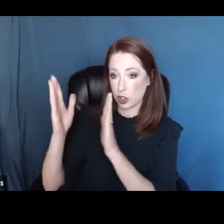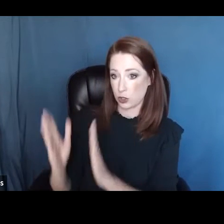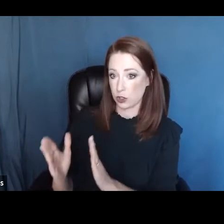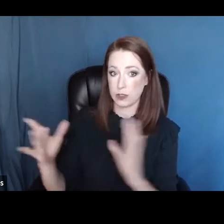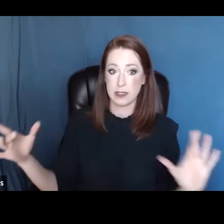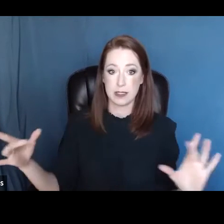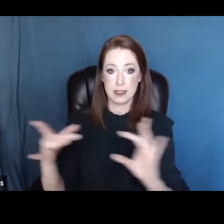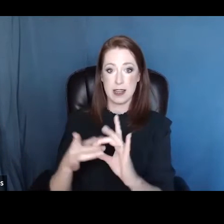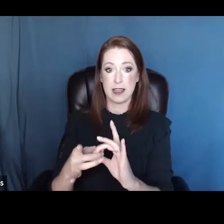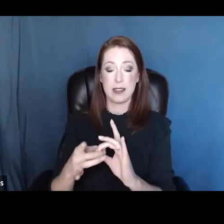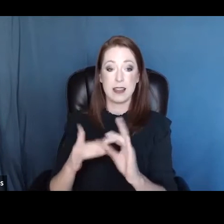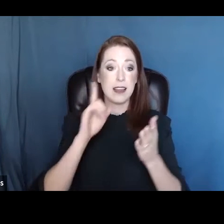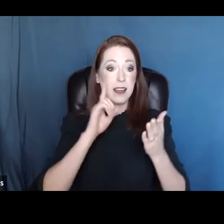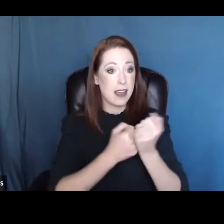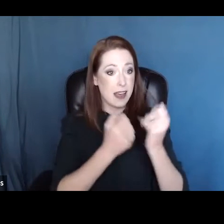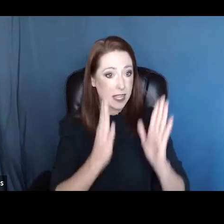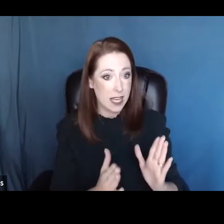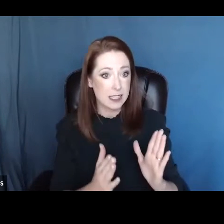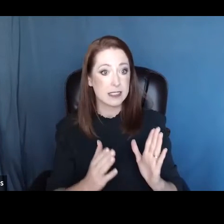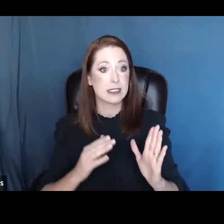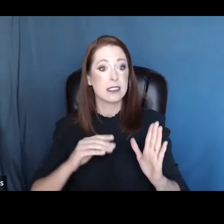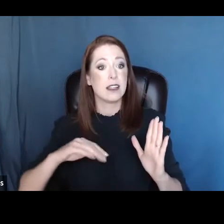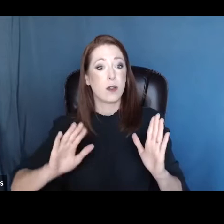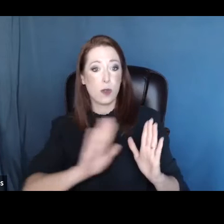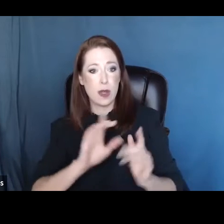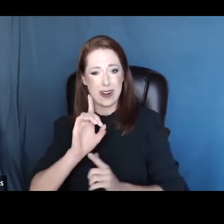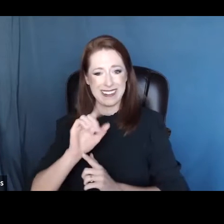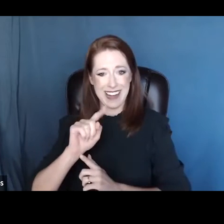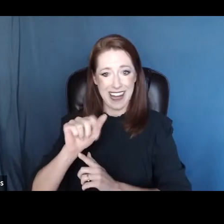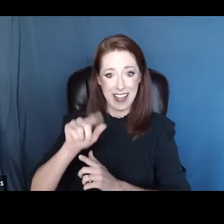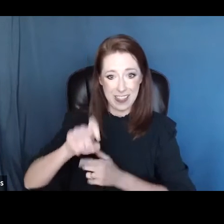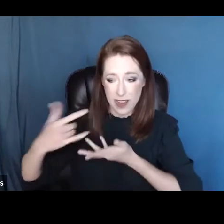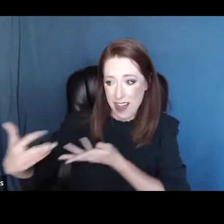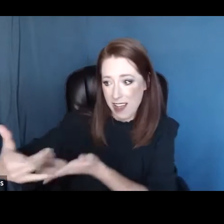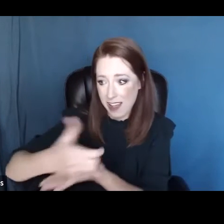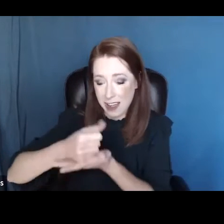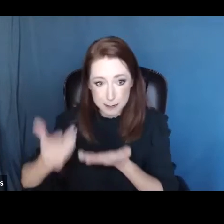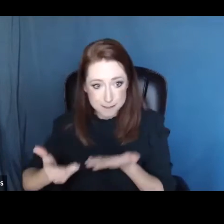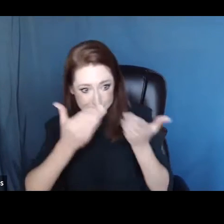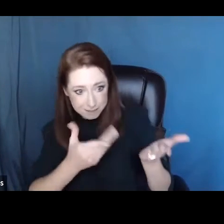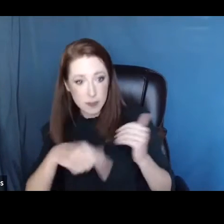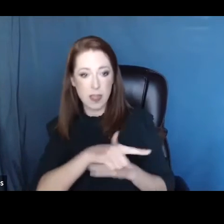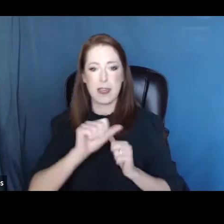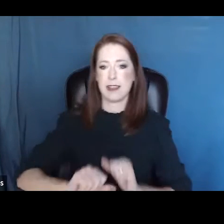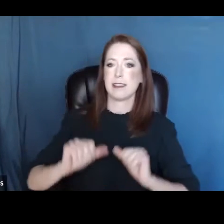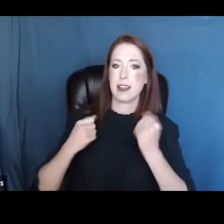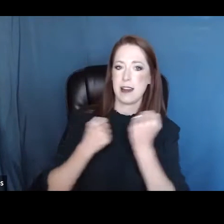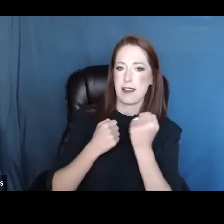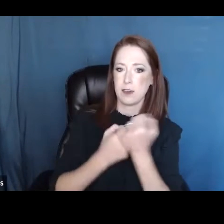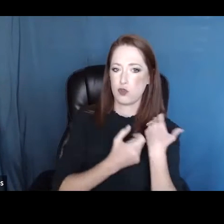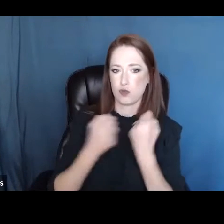connect advocates up with the data that they need to share their story and advocate for the things that are needed in their